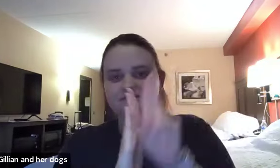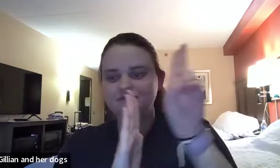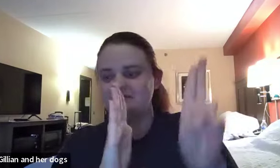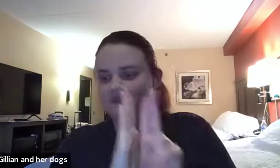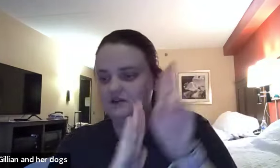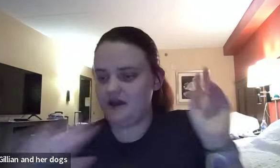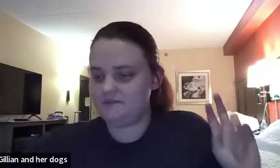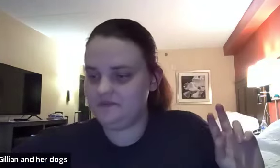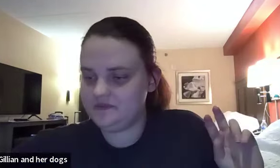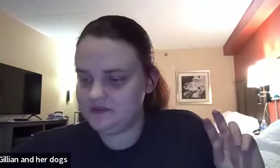Okay.